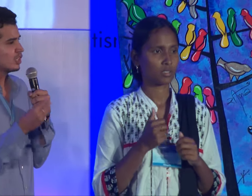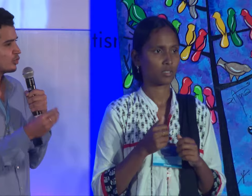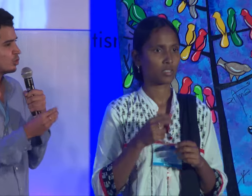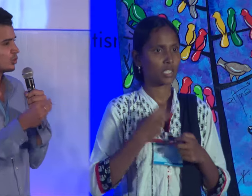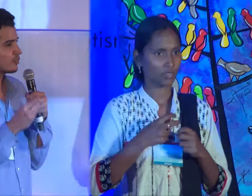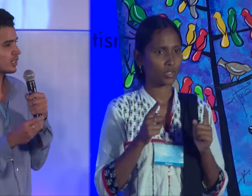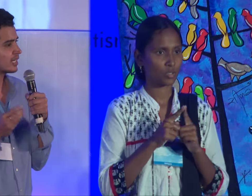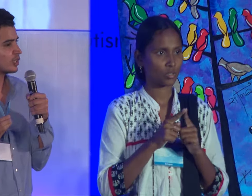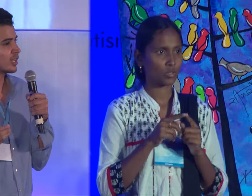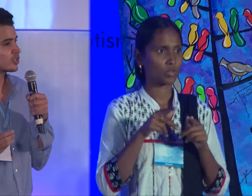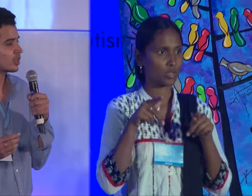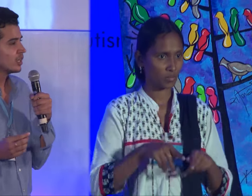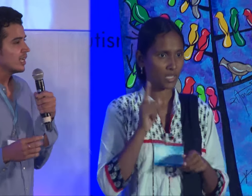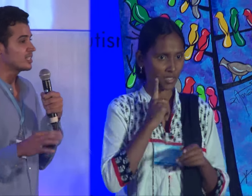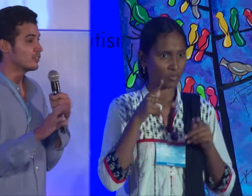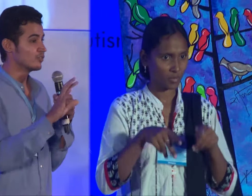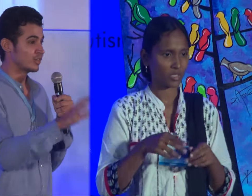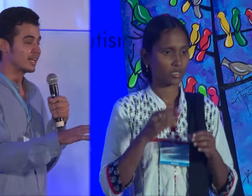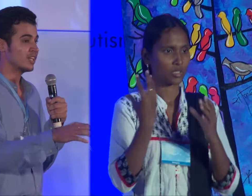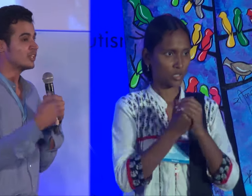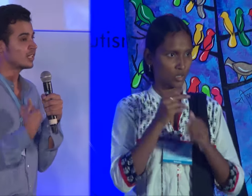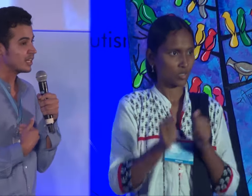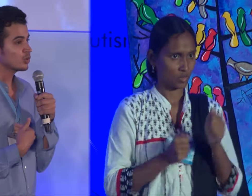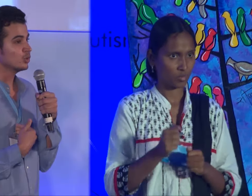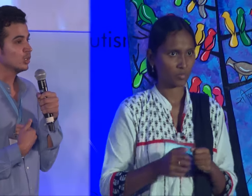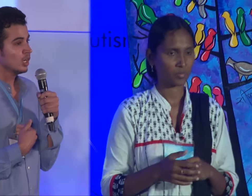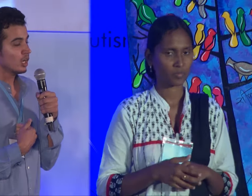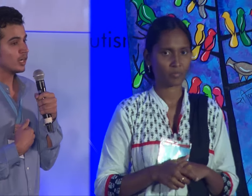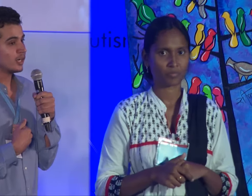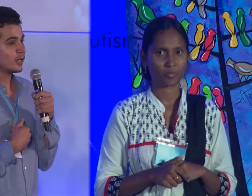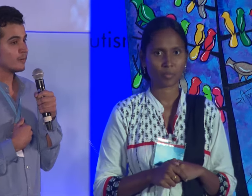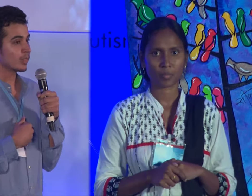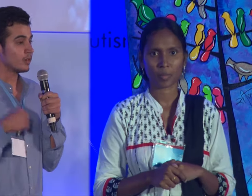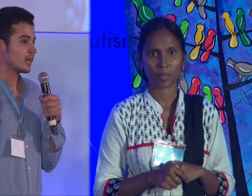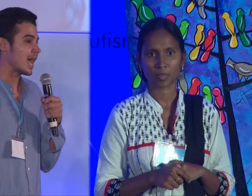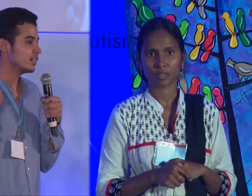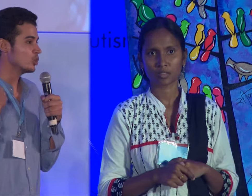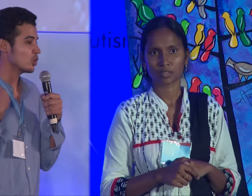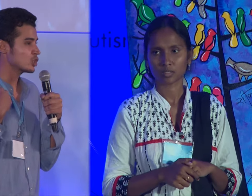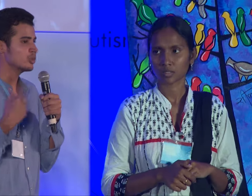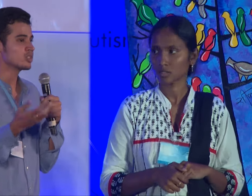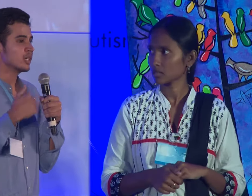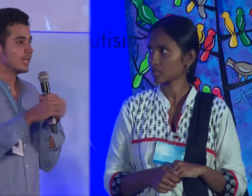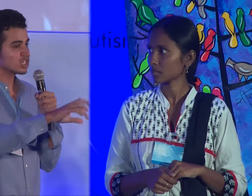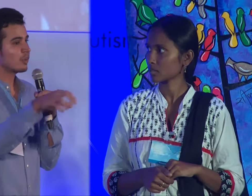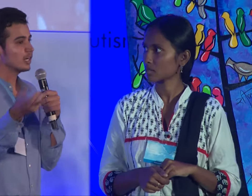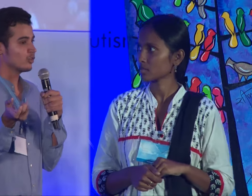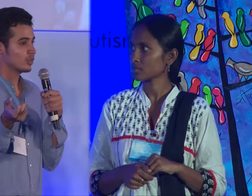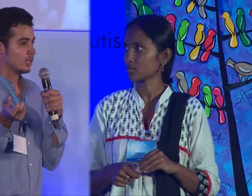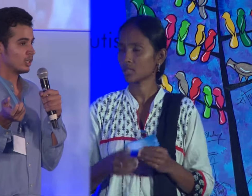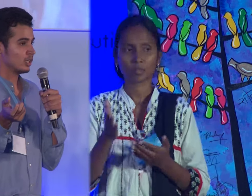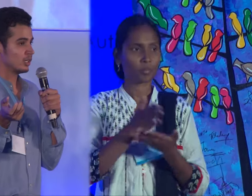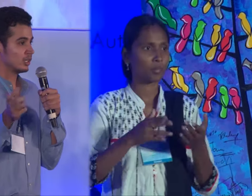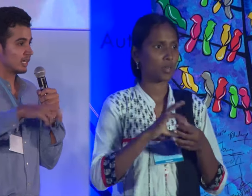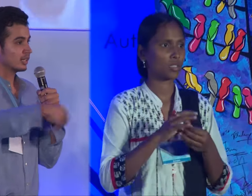be difficult for you to refer an athlete of that sort? He said, frankly, we are trained to do hand cues also because it's a part